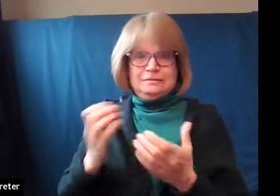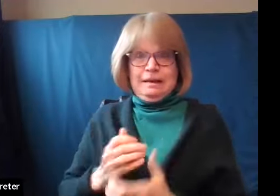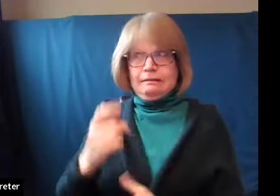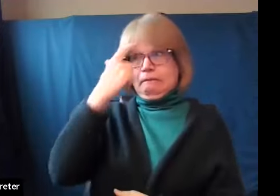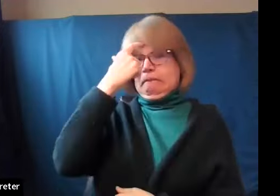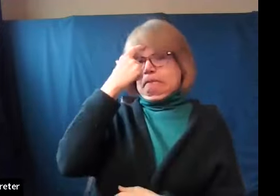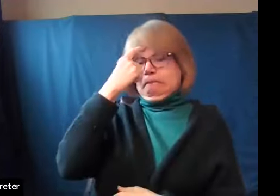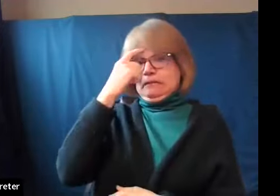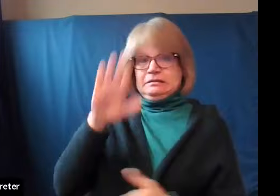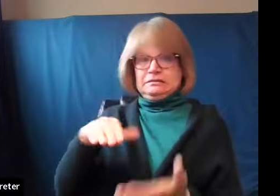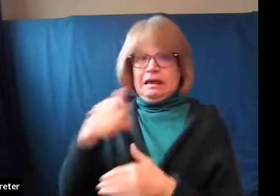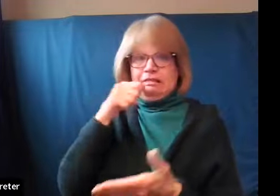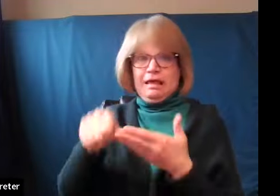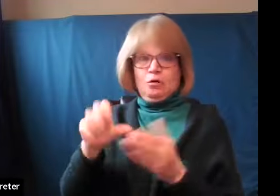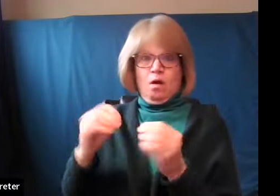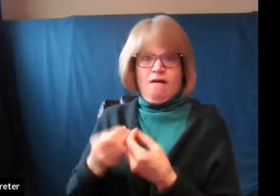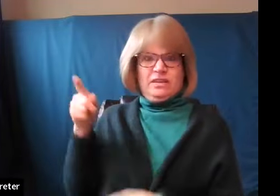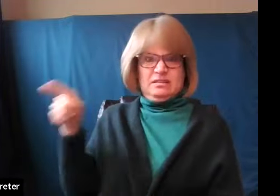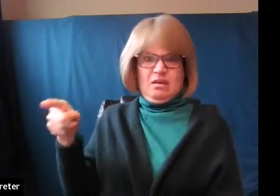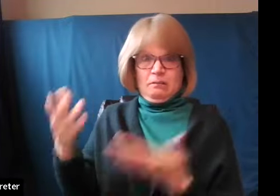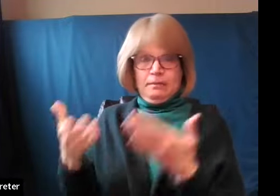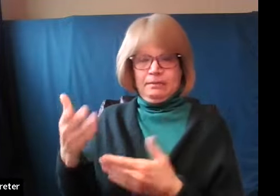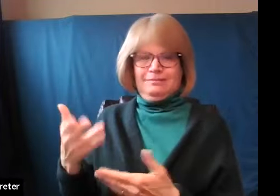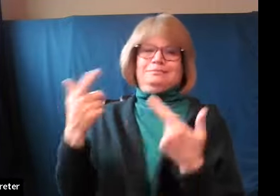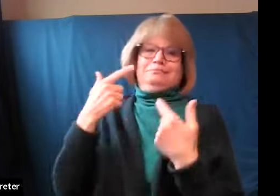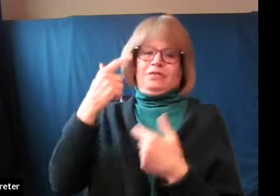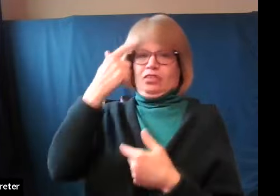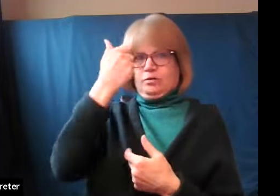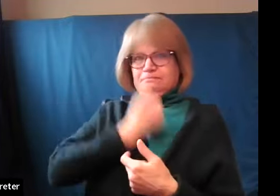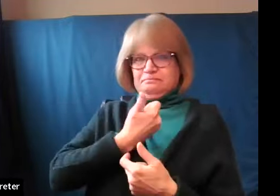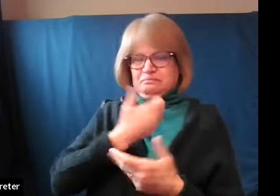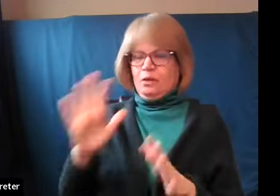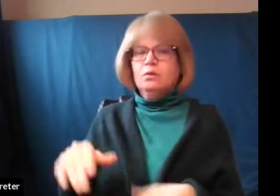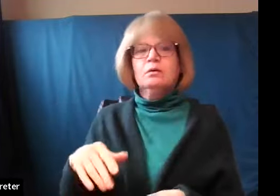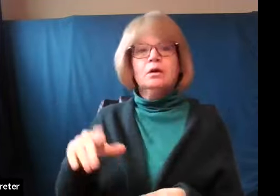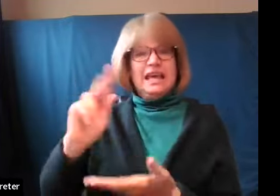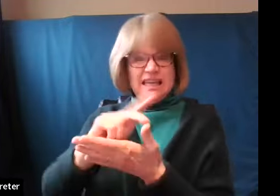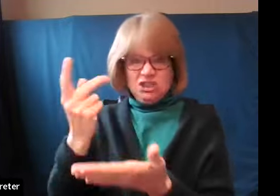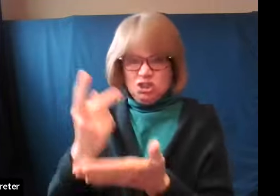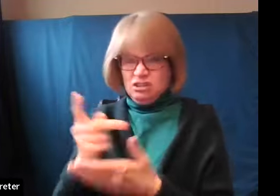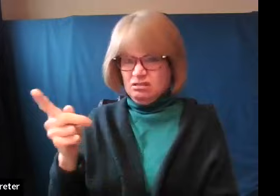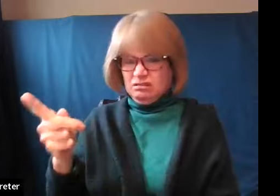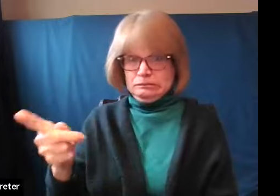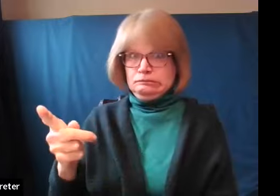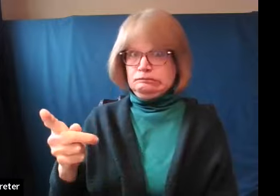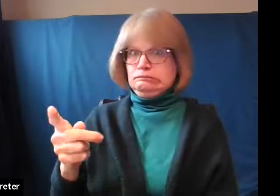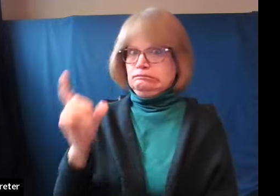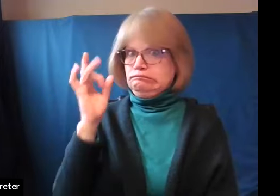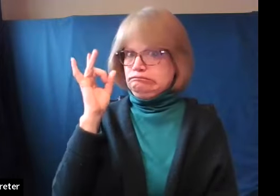to himself, immersed in thoughts of the season. The kitchen was a photo from the Board of Health's case study